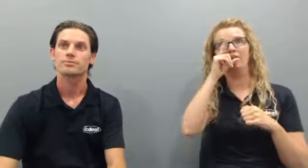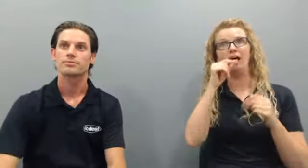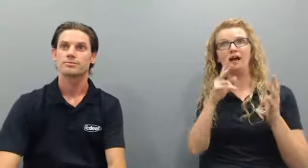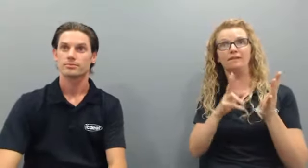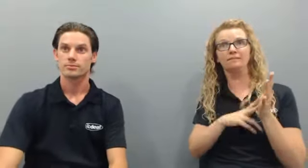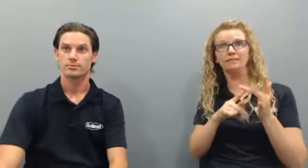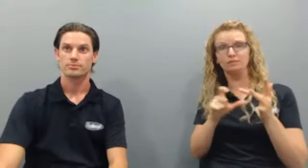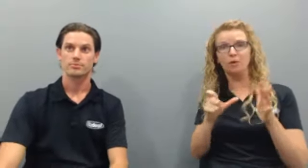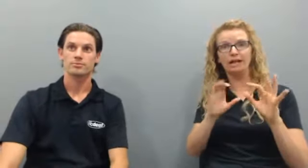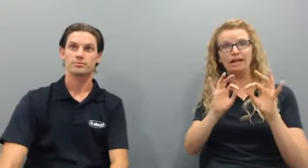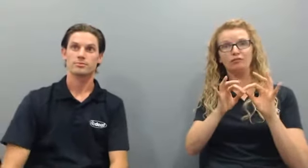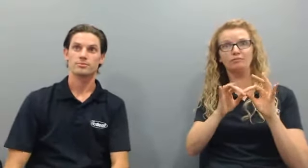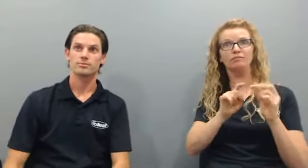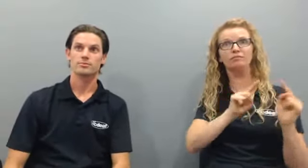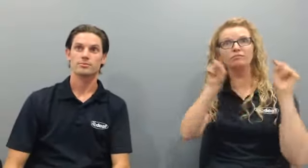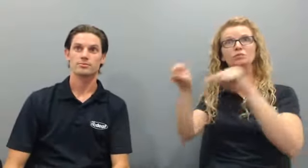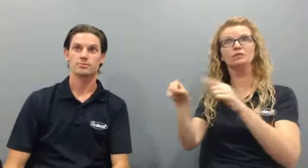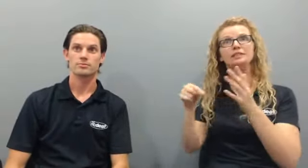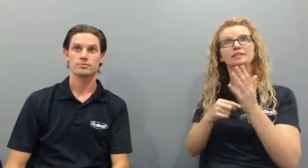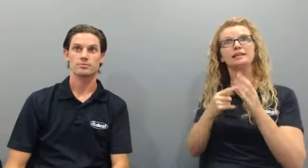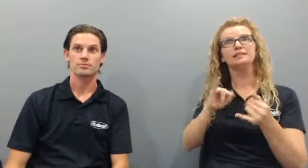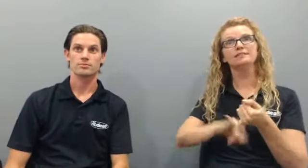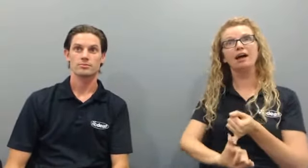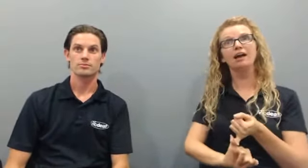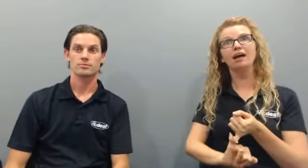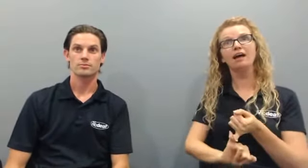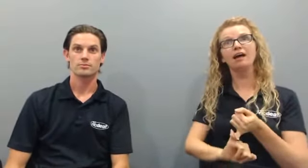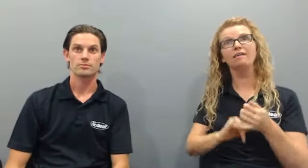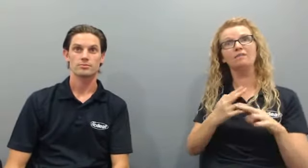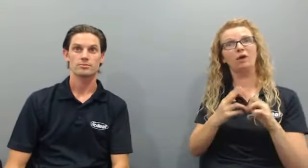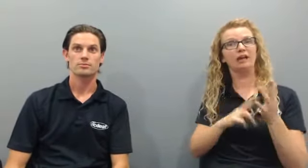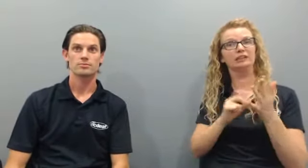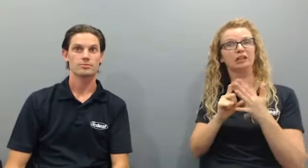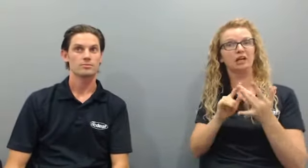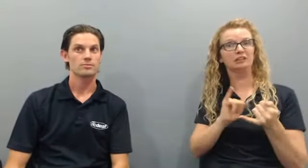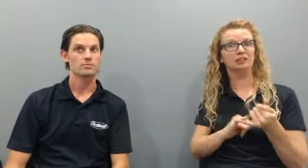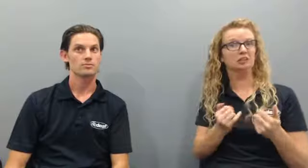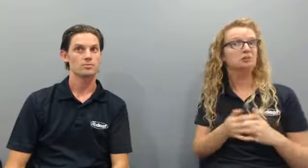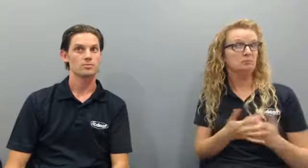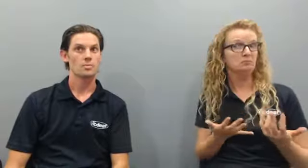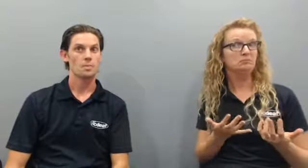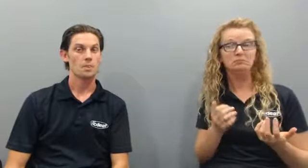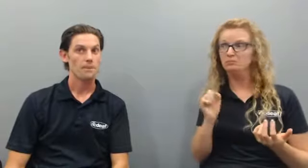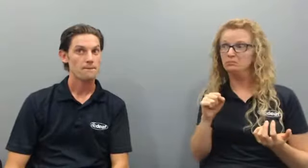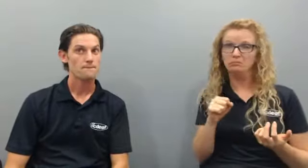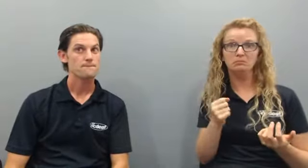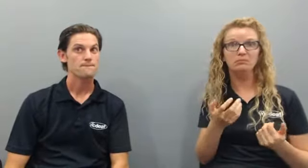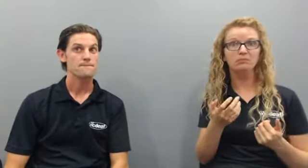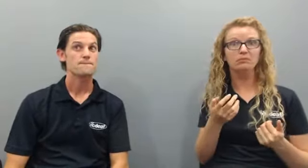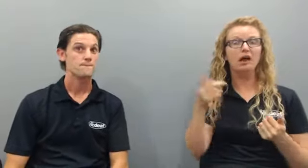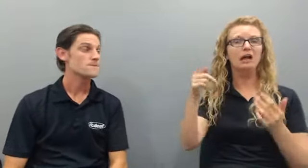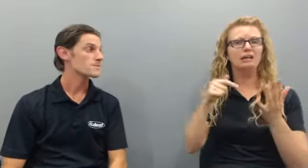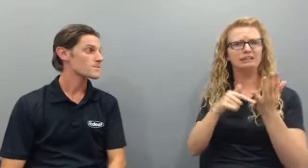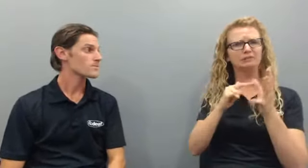Other questions here is, can Victorian interpreters fly down to Tasmania and do that